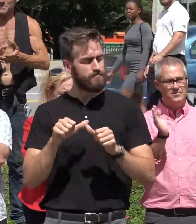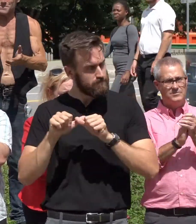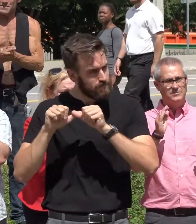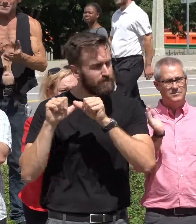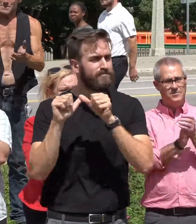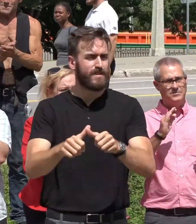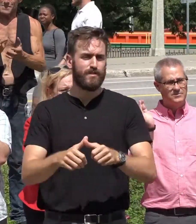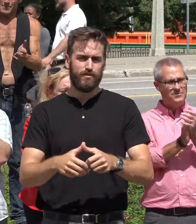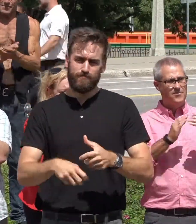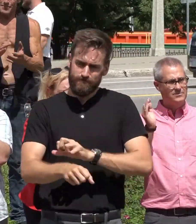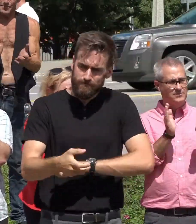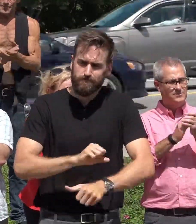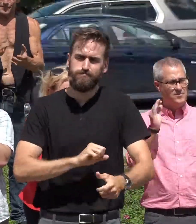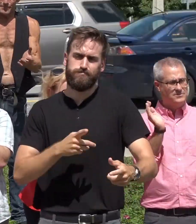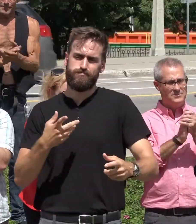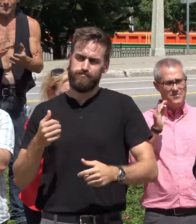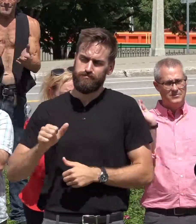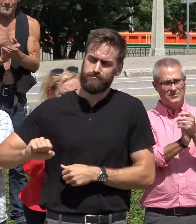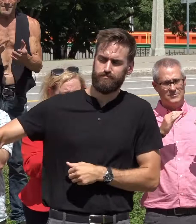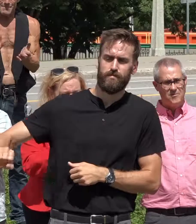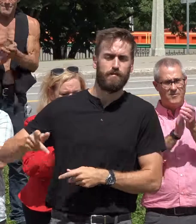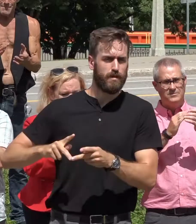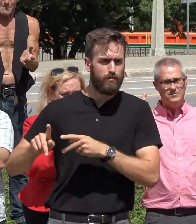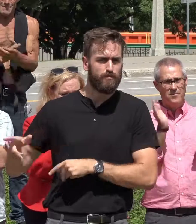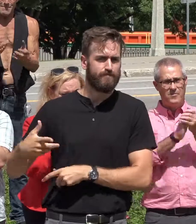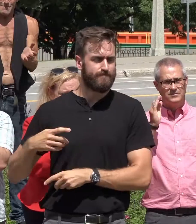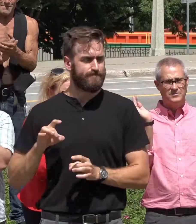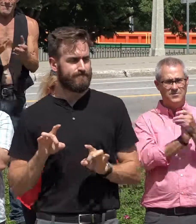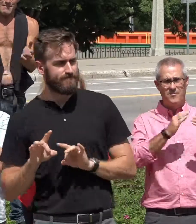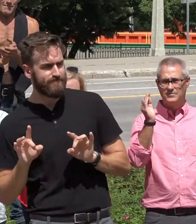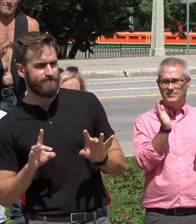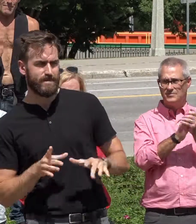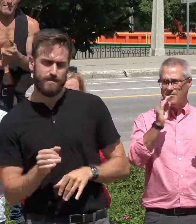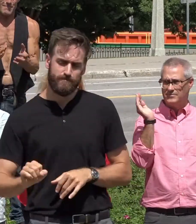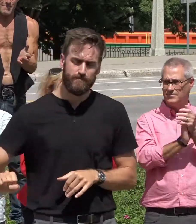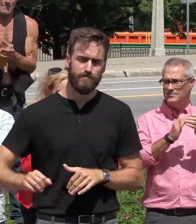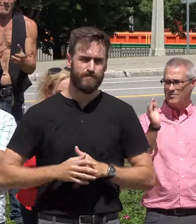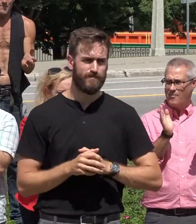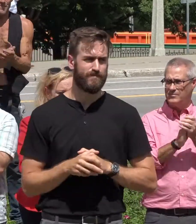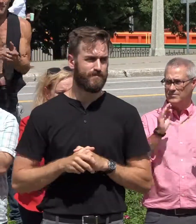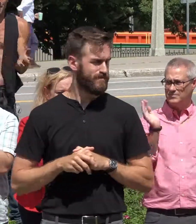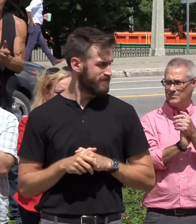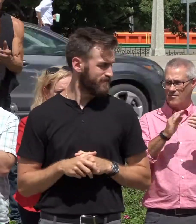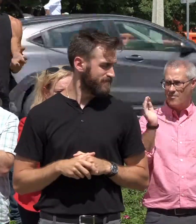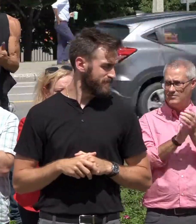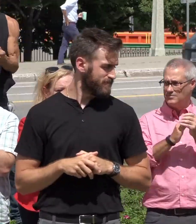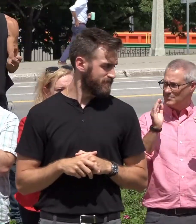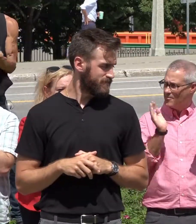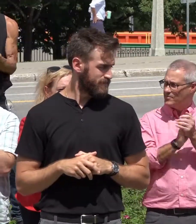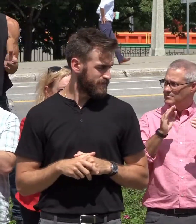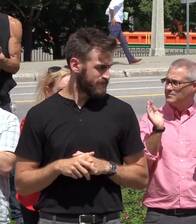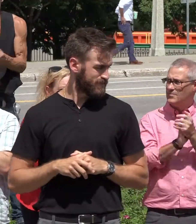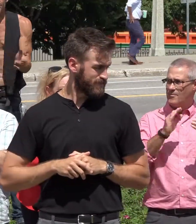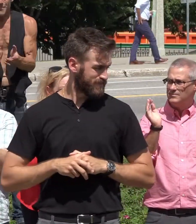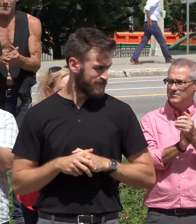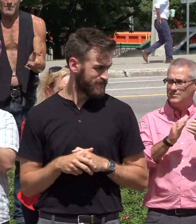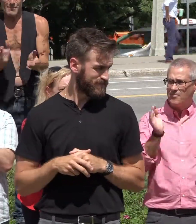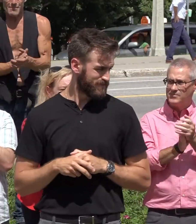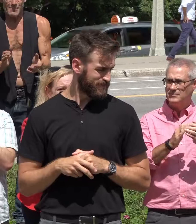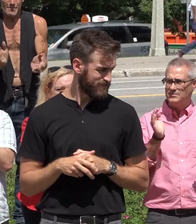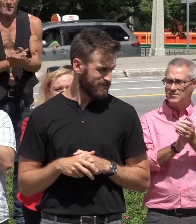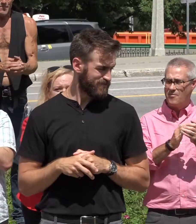vigilant in our opposition to those who spew hate towards members of the community.